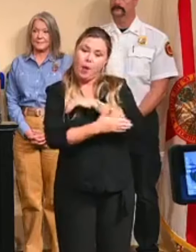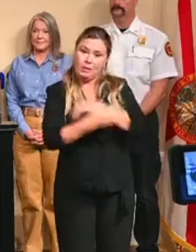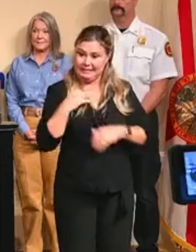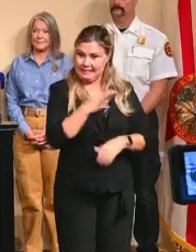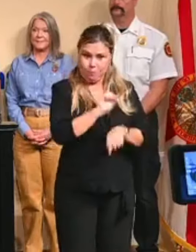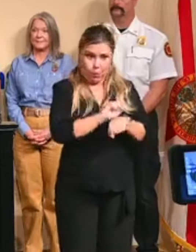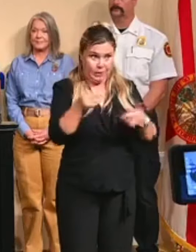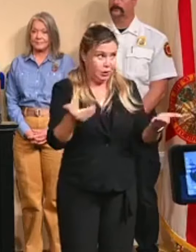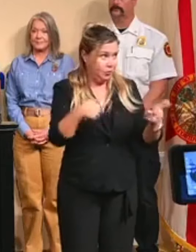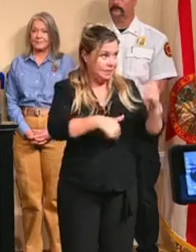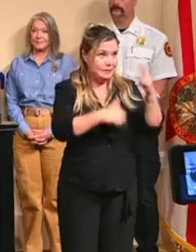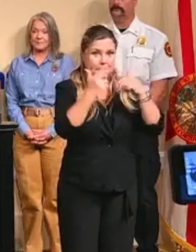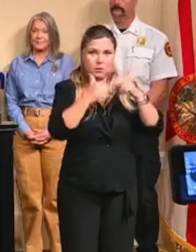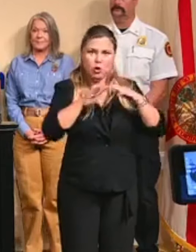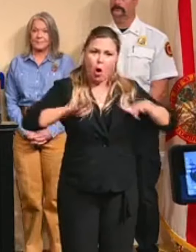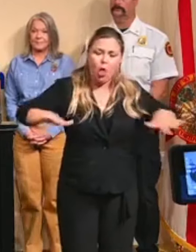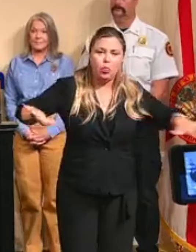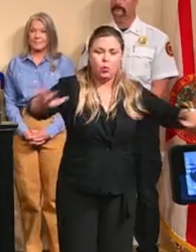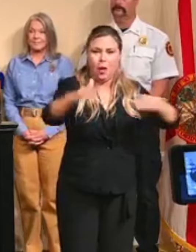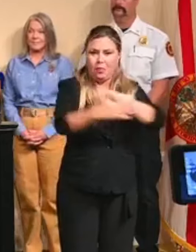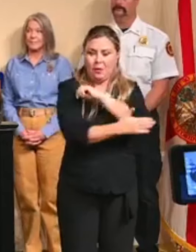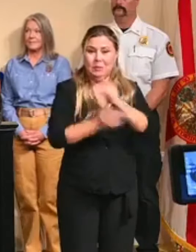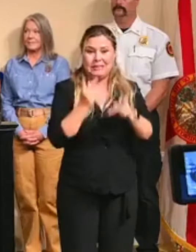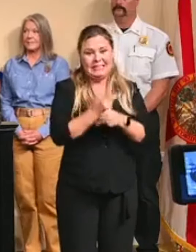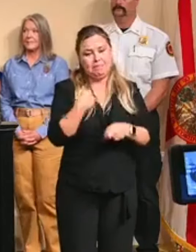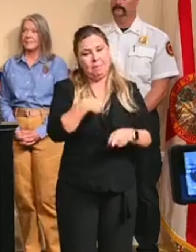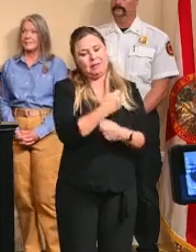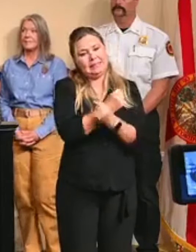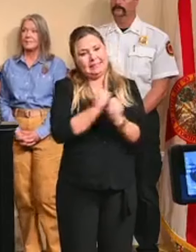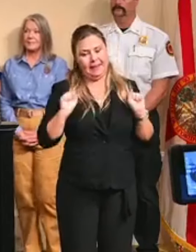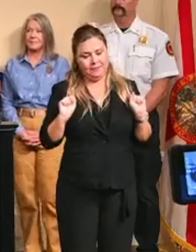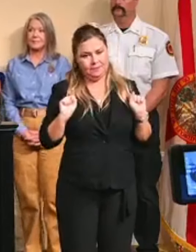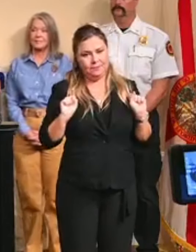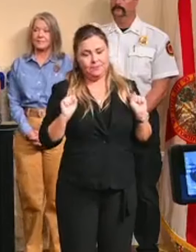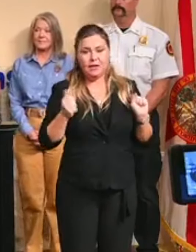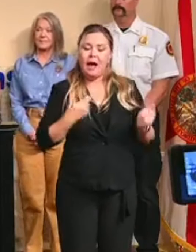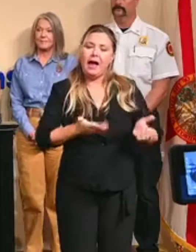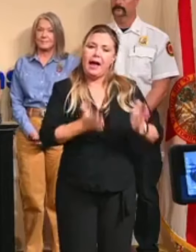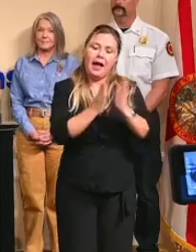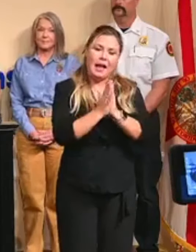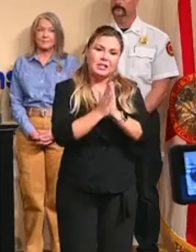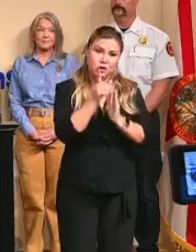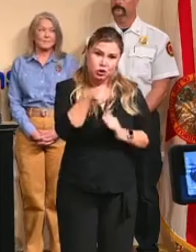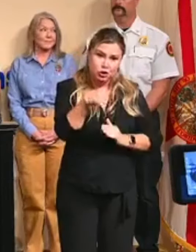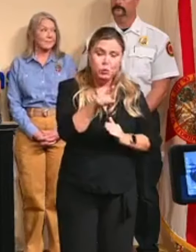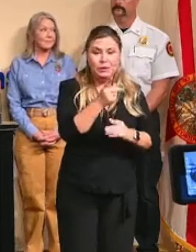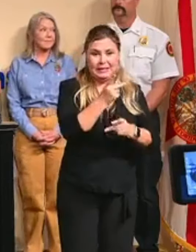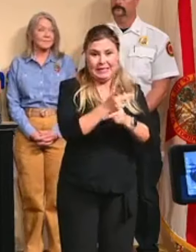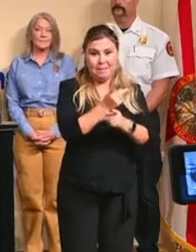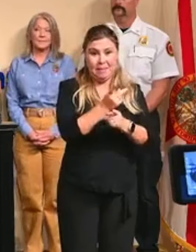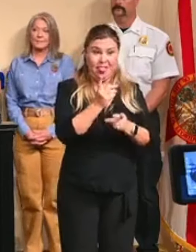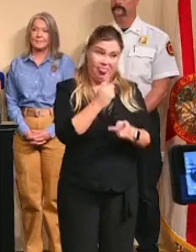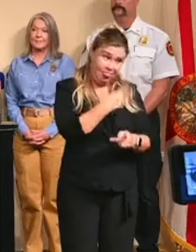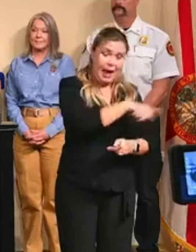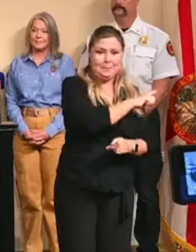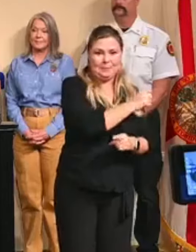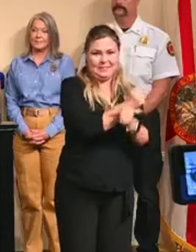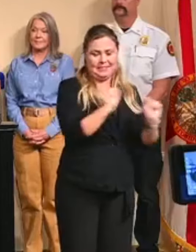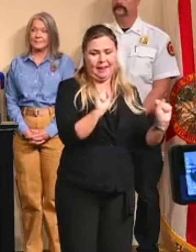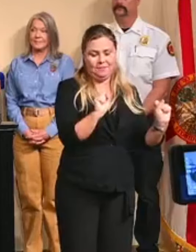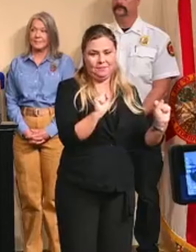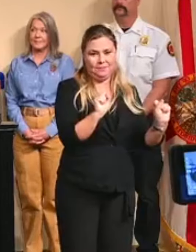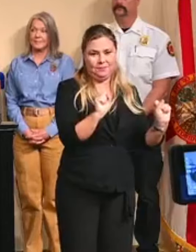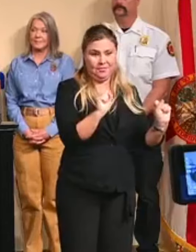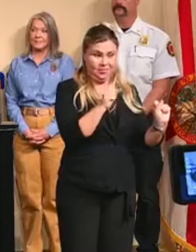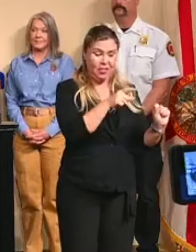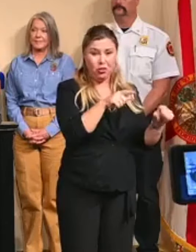building and out throughout the county to keep all of us safe. I would ask you that you keep them and their families that they are taken away